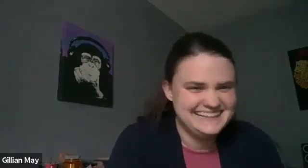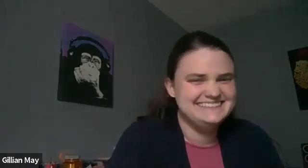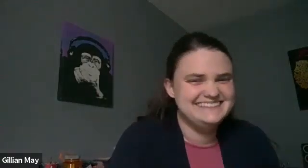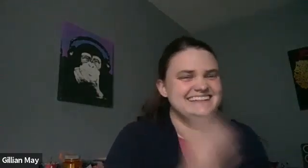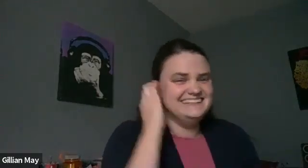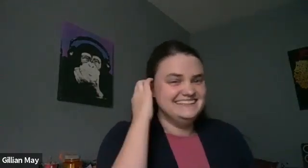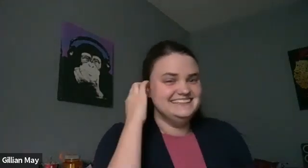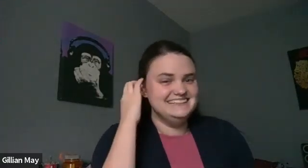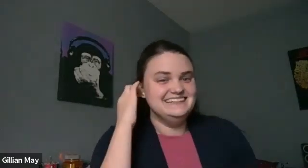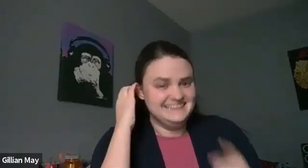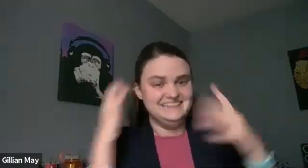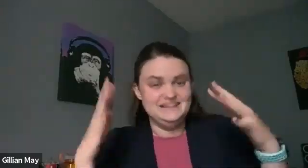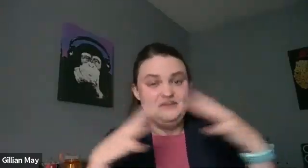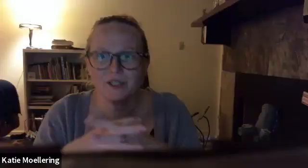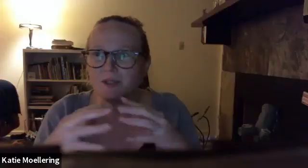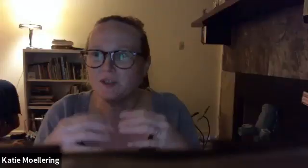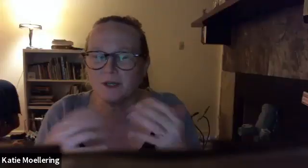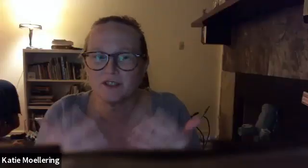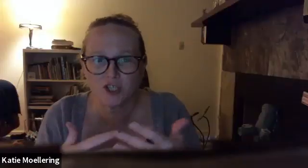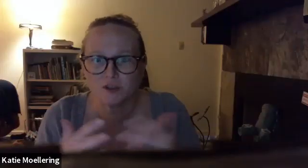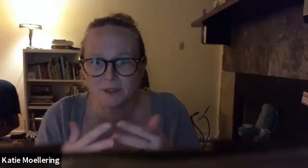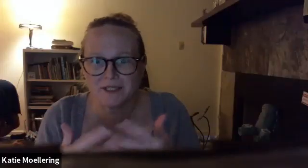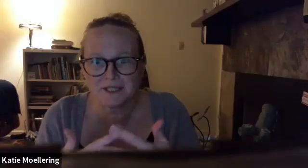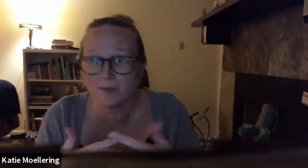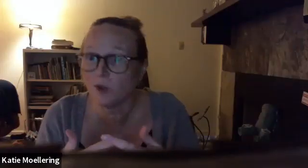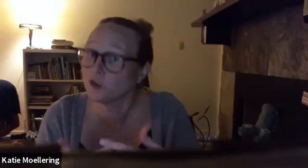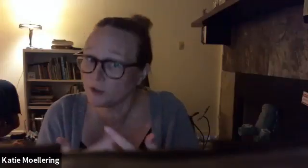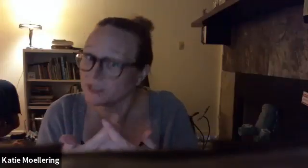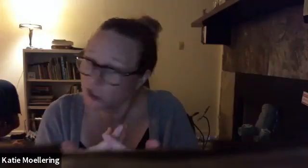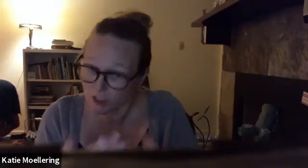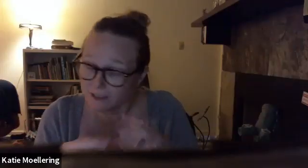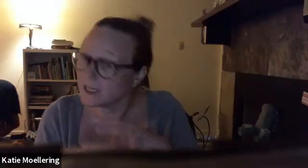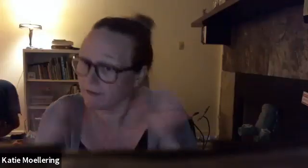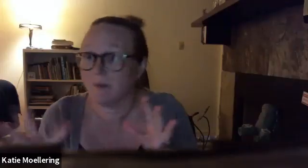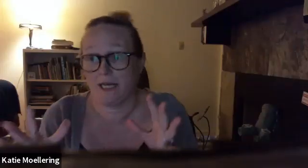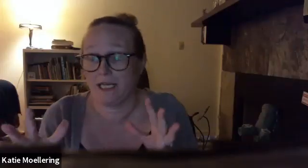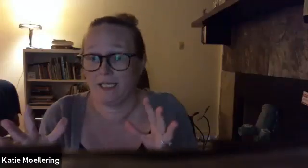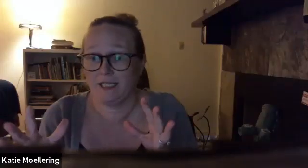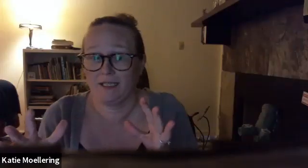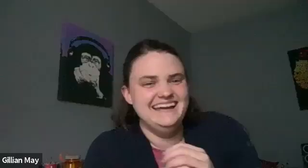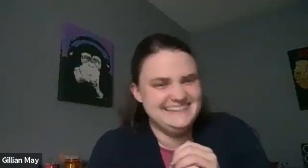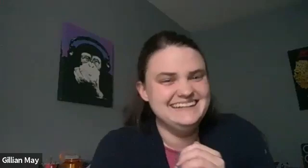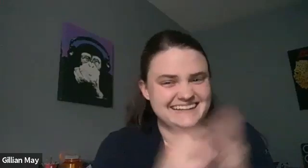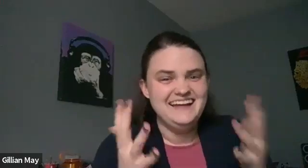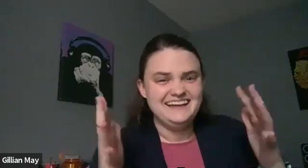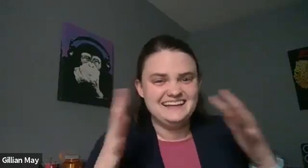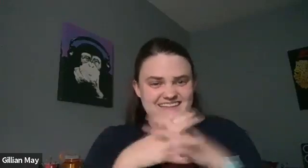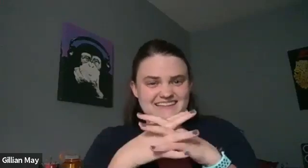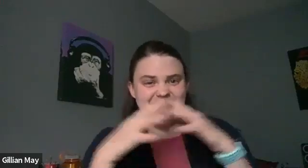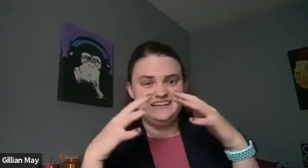like people, like right. When you get where's the church, where's the steeple, you're doing the church. It's everybody. It seems like this would be, I don't know.